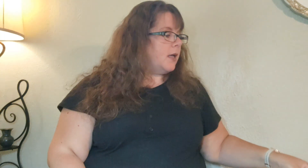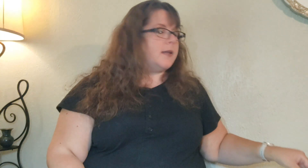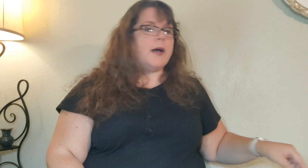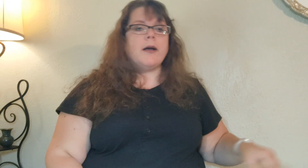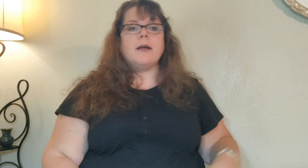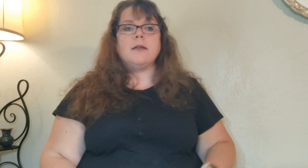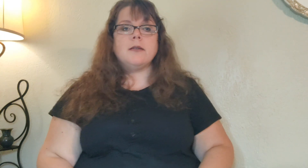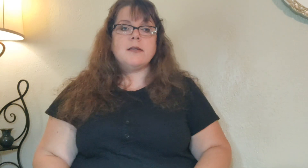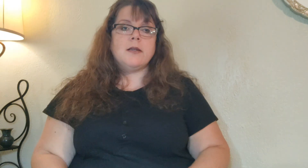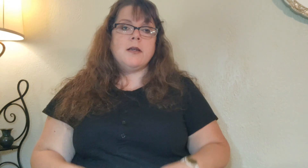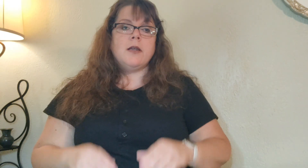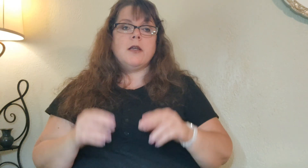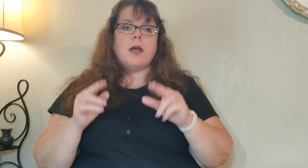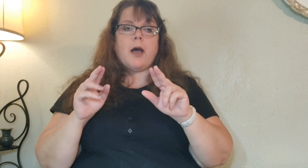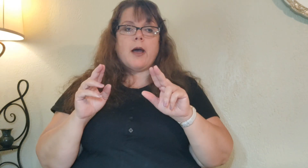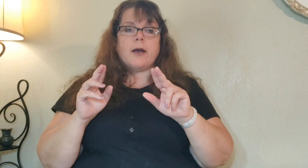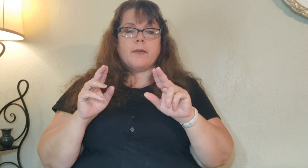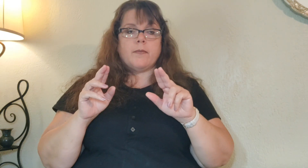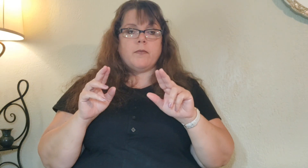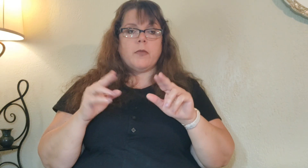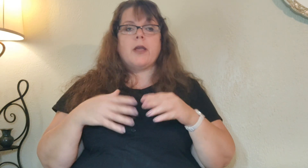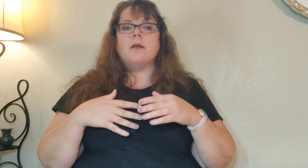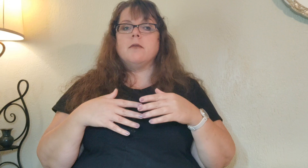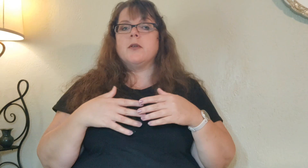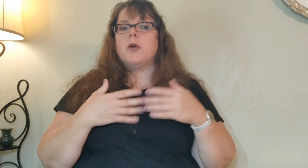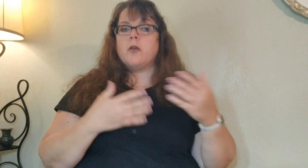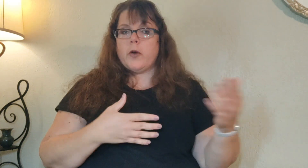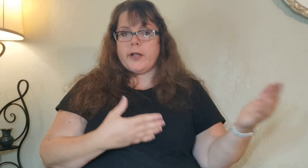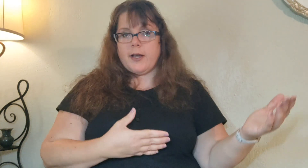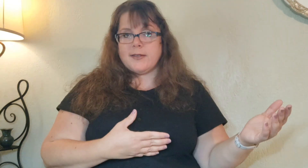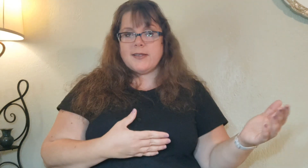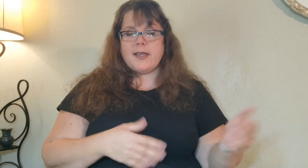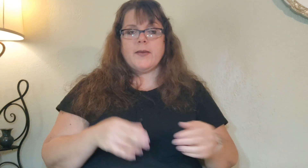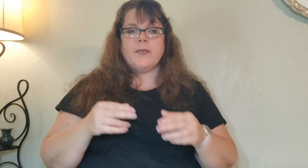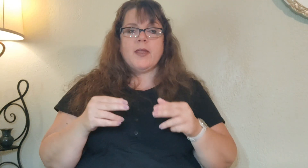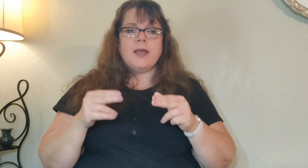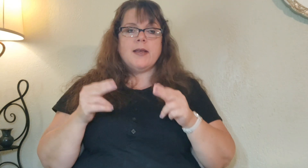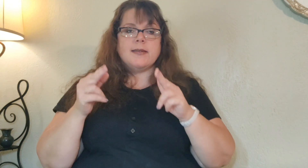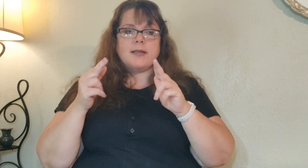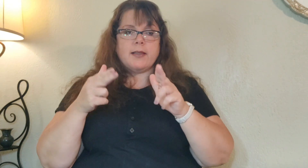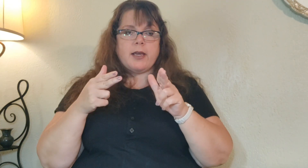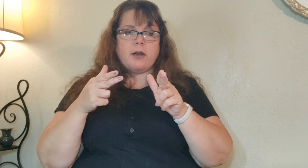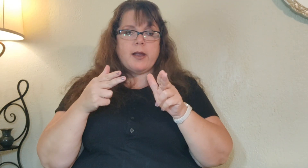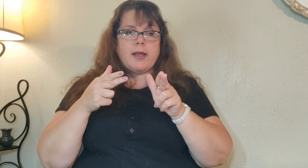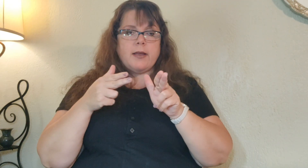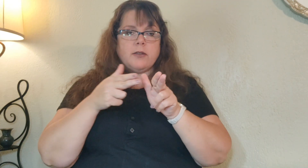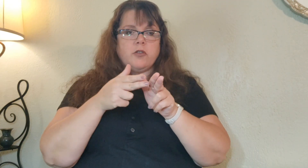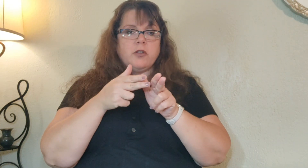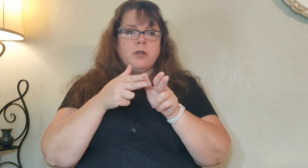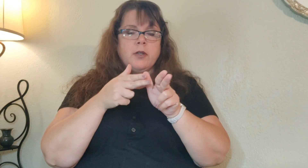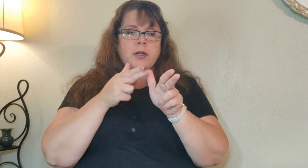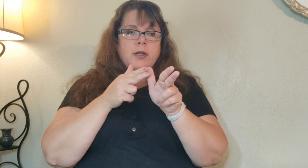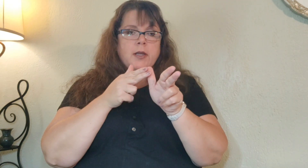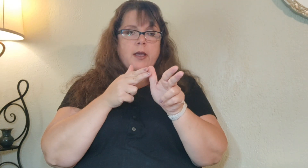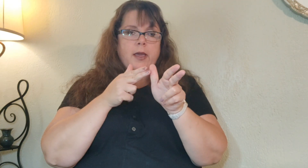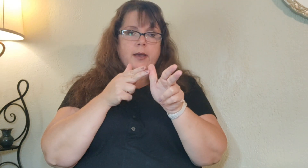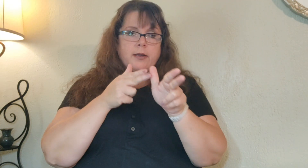And hunt, like someone going hunting, it's the letter H